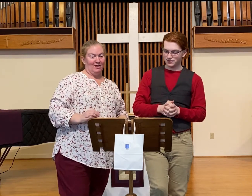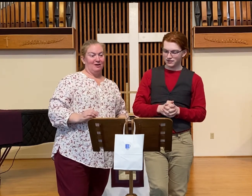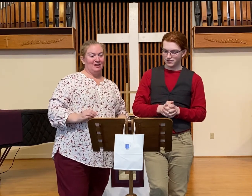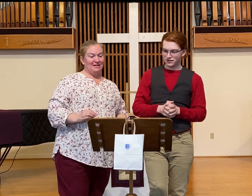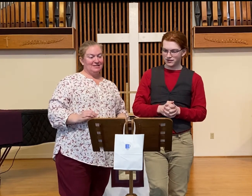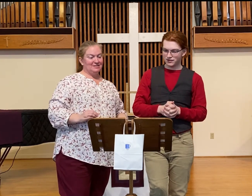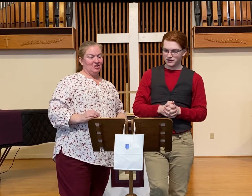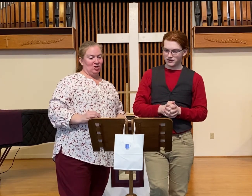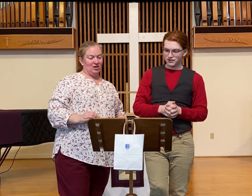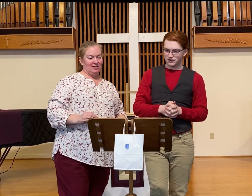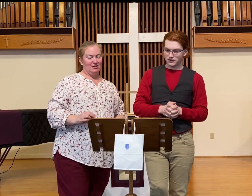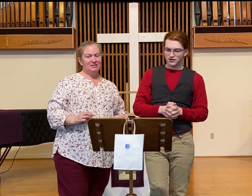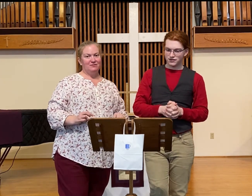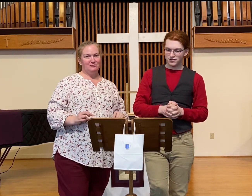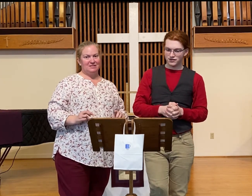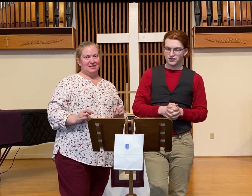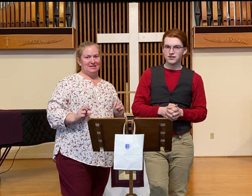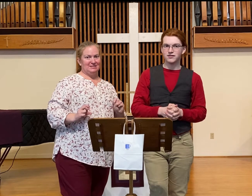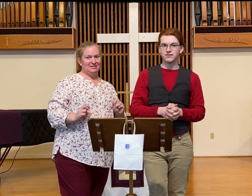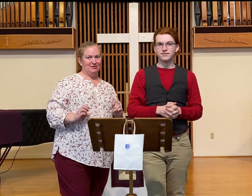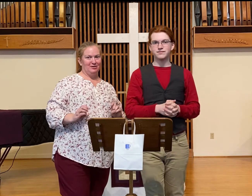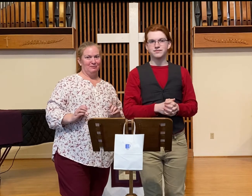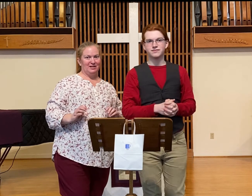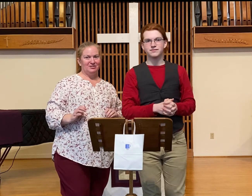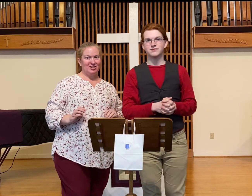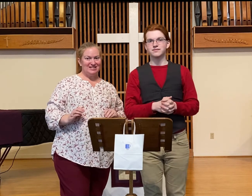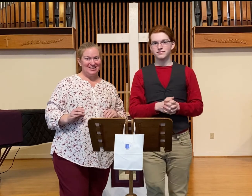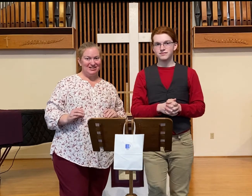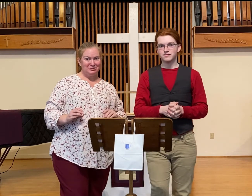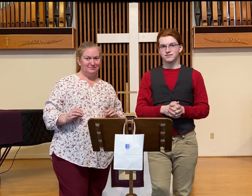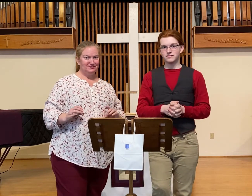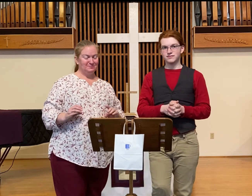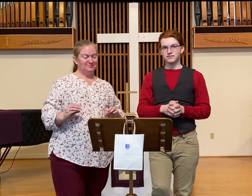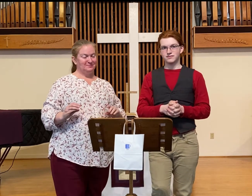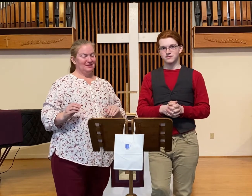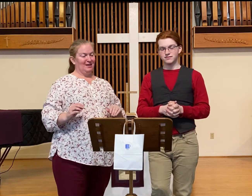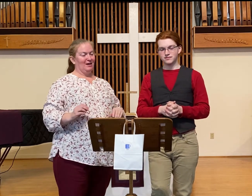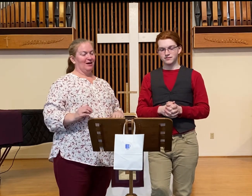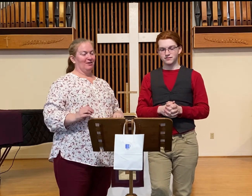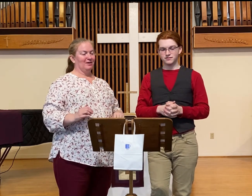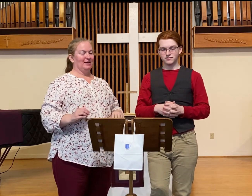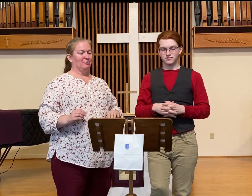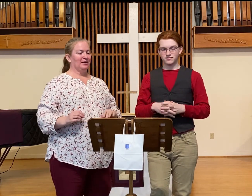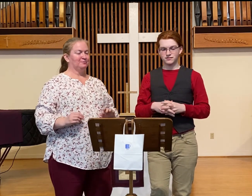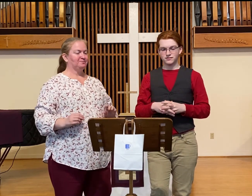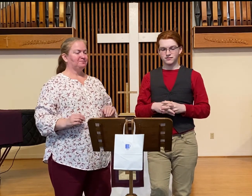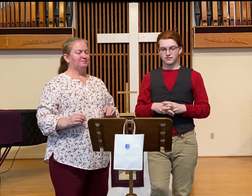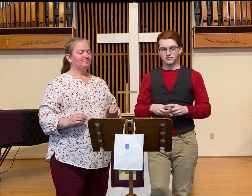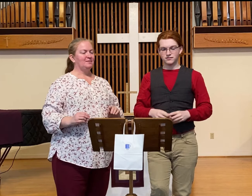All right. This is long. Lots of new signs. Y'all ready to try it together? Okay. Here we go. Let's